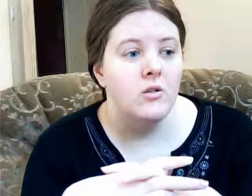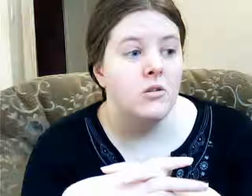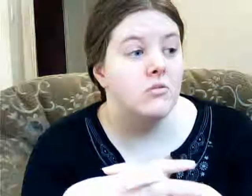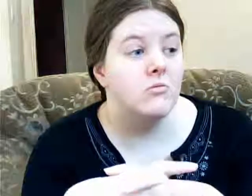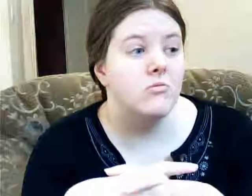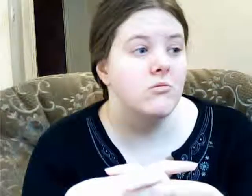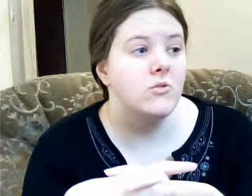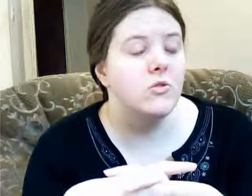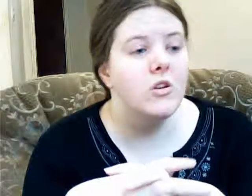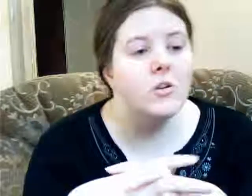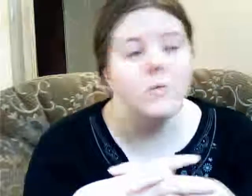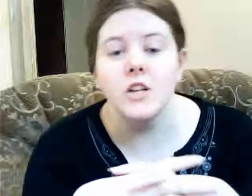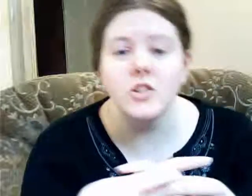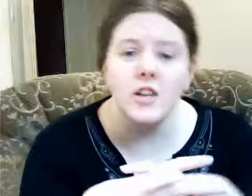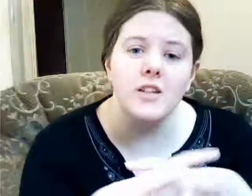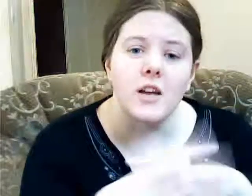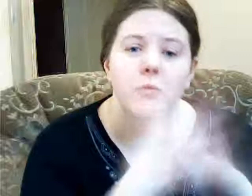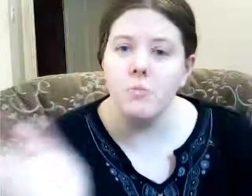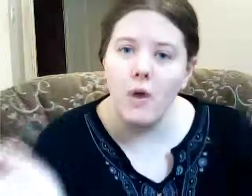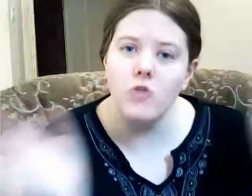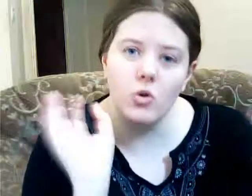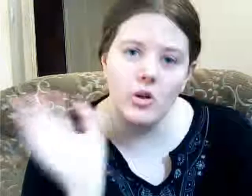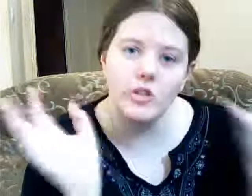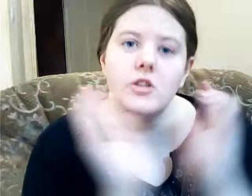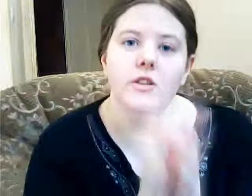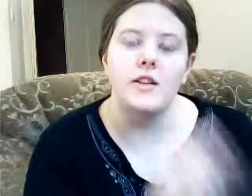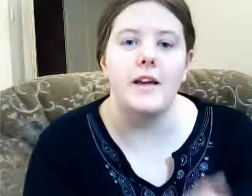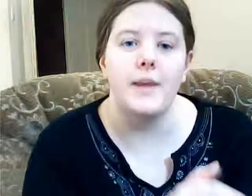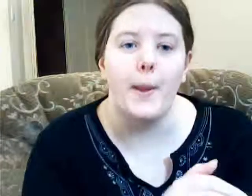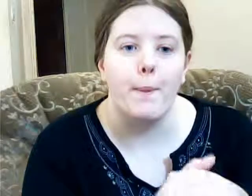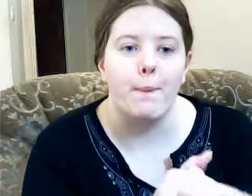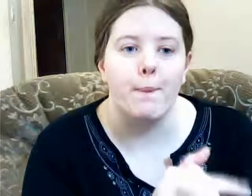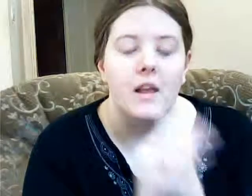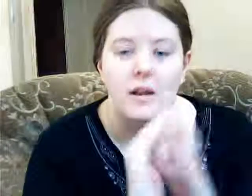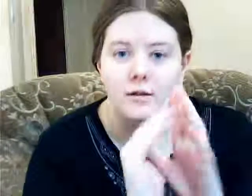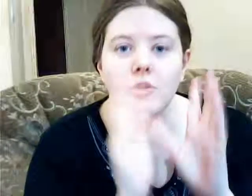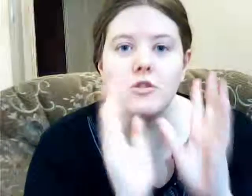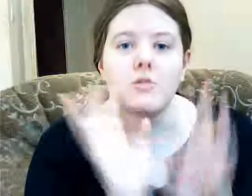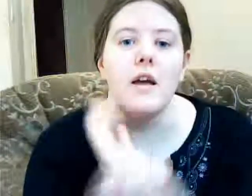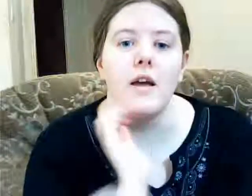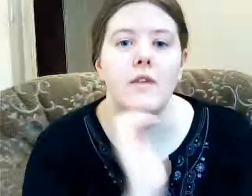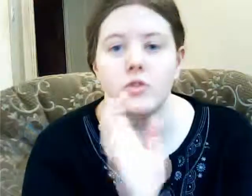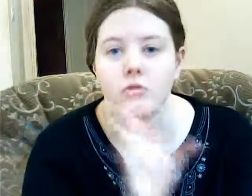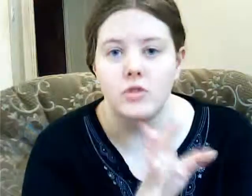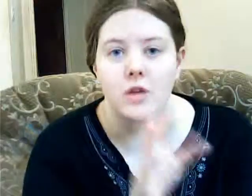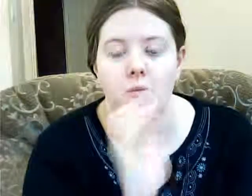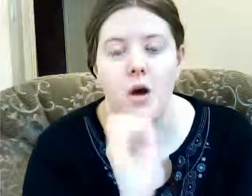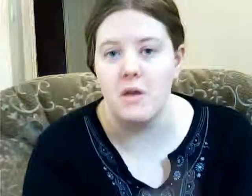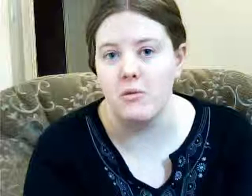uh so all i can really say today i'm going to pose a question of the day and i'm going to do that every single time i make one